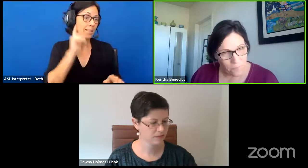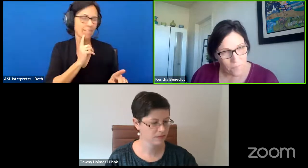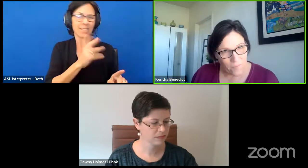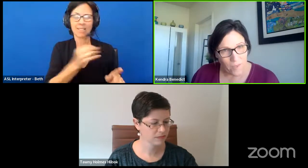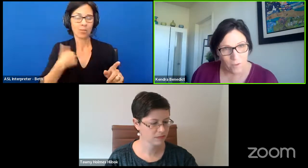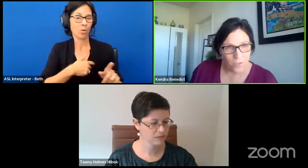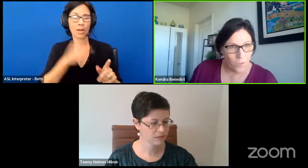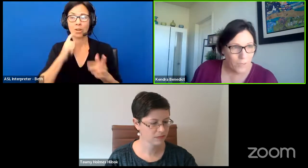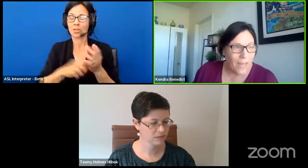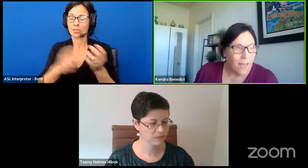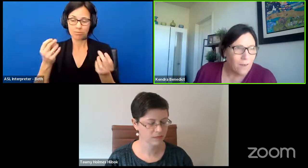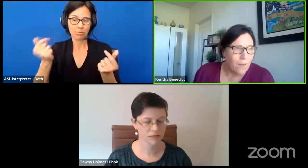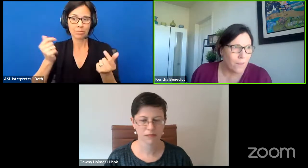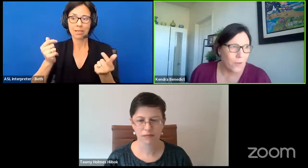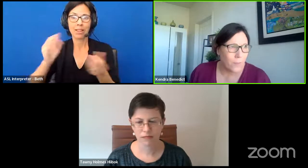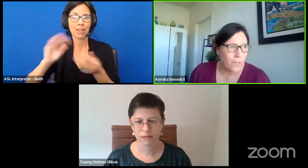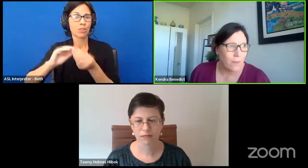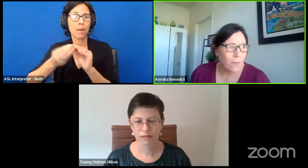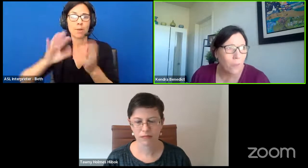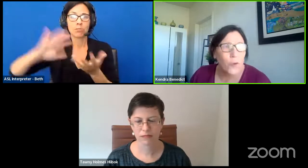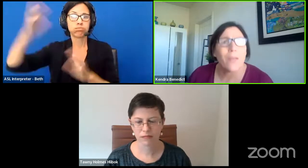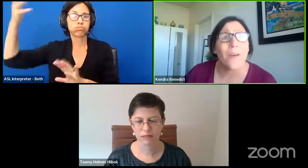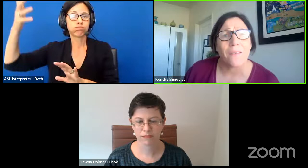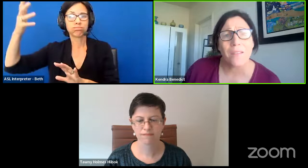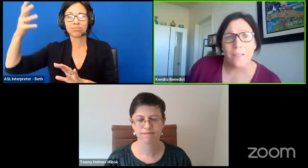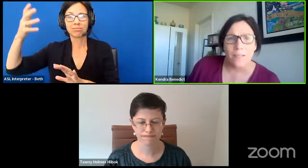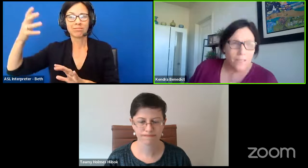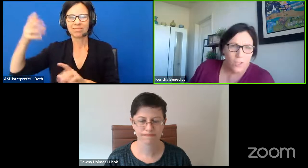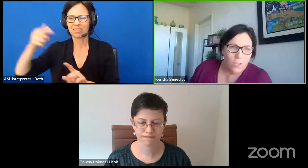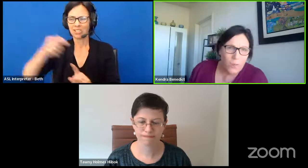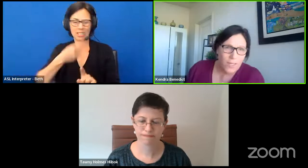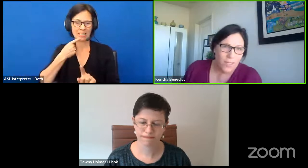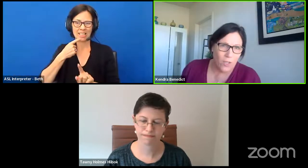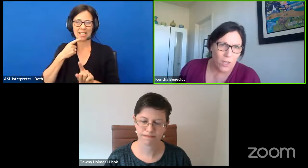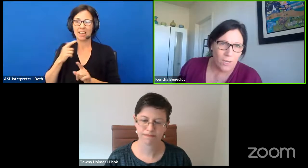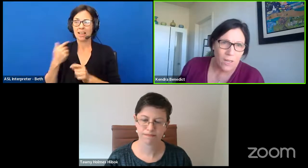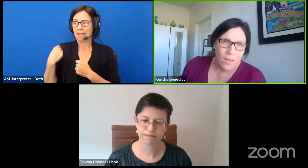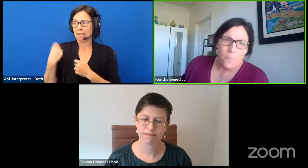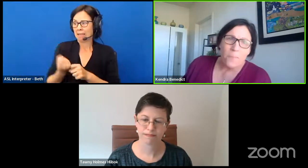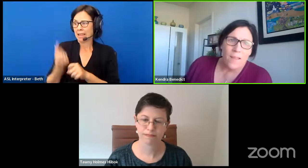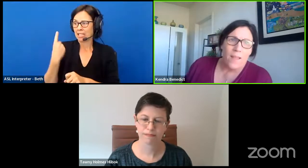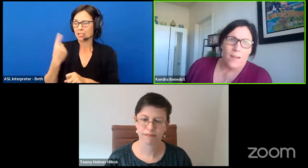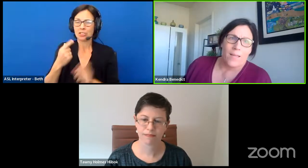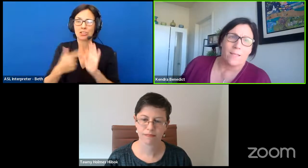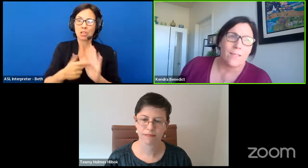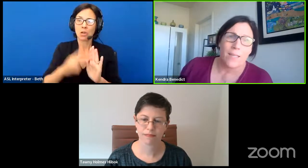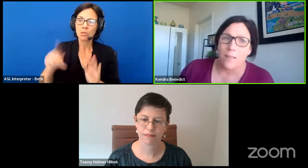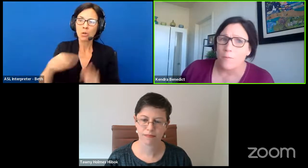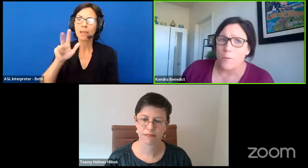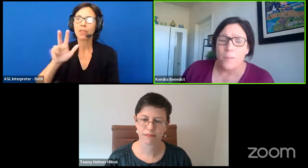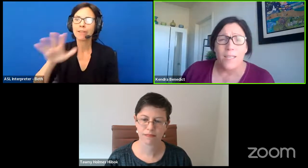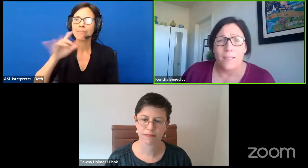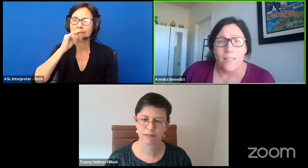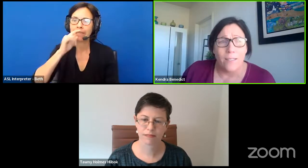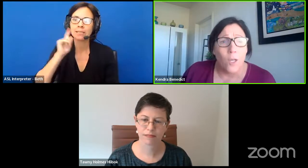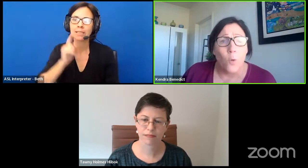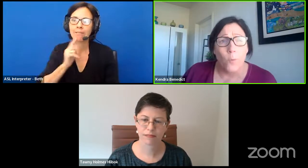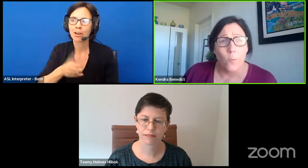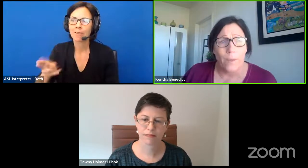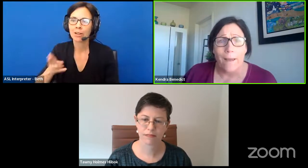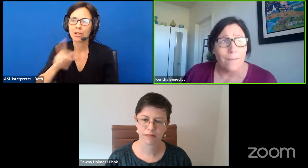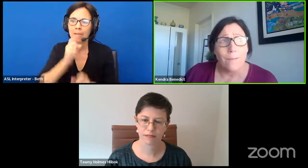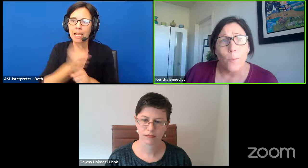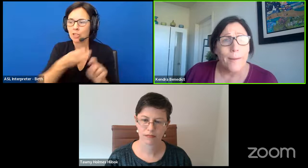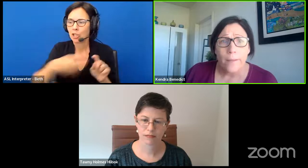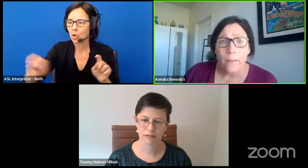off. She only had, there being, I think, 35 kids last year going to kindergarten. And I can say that from PTSD